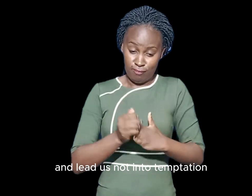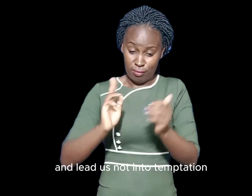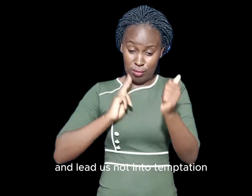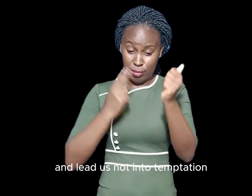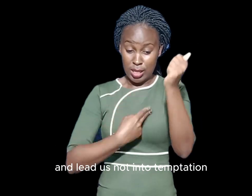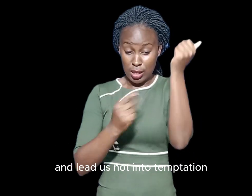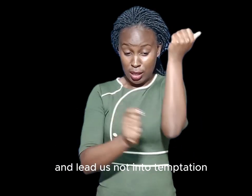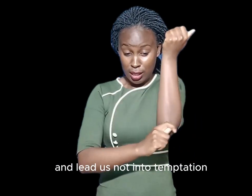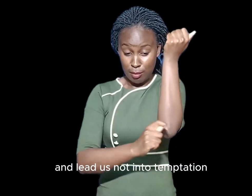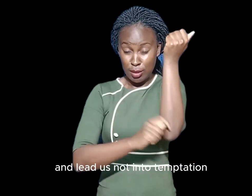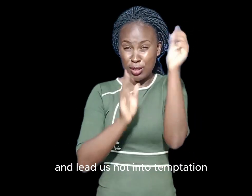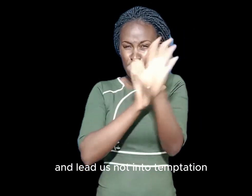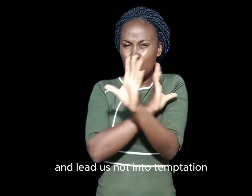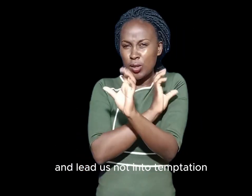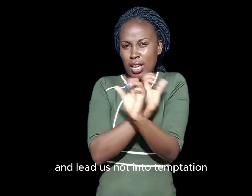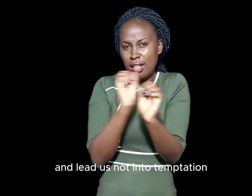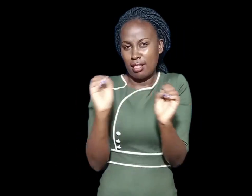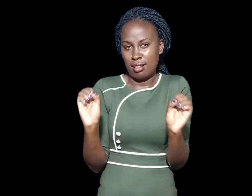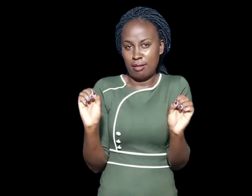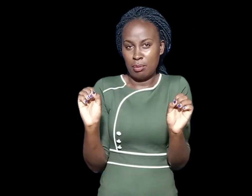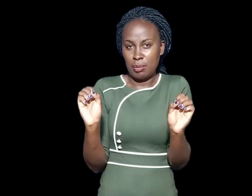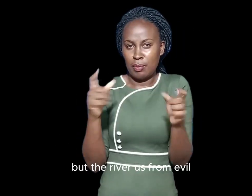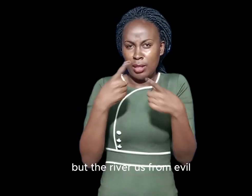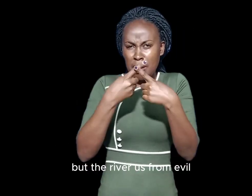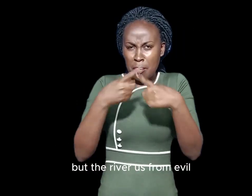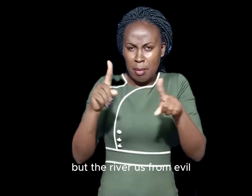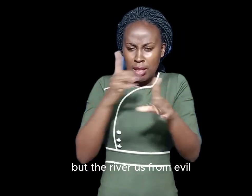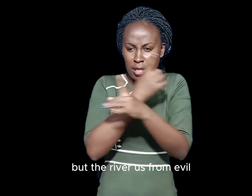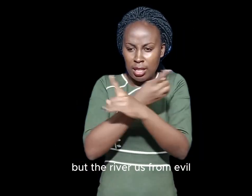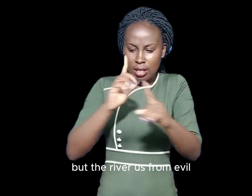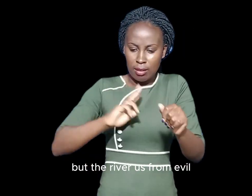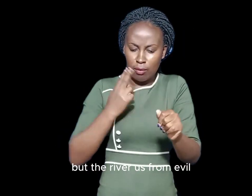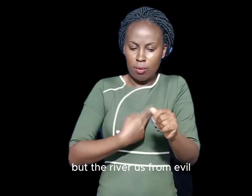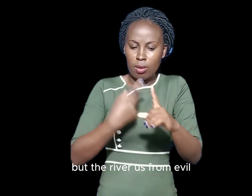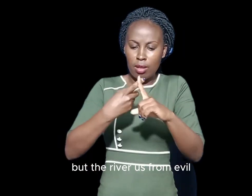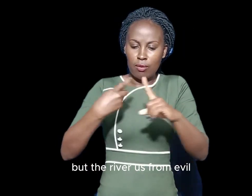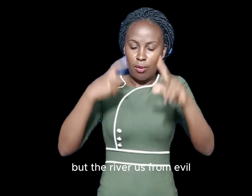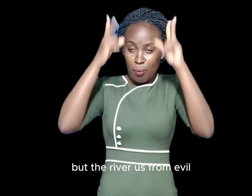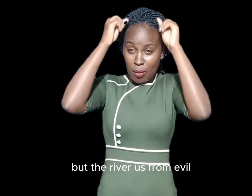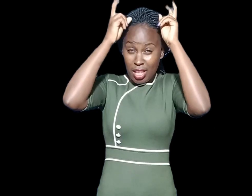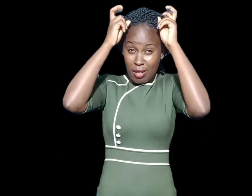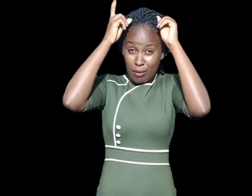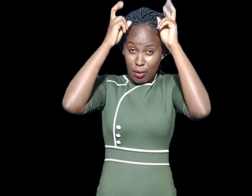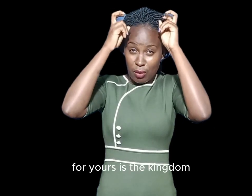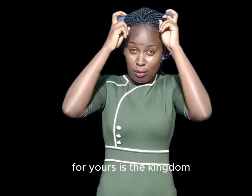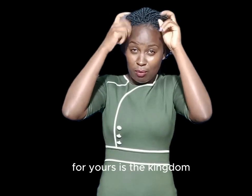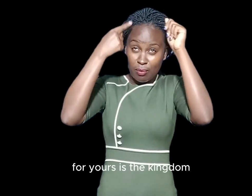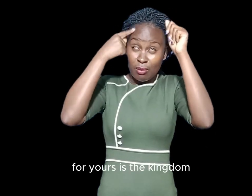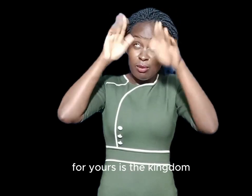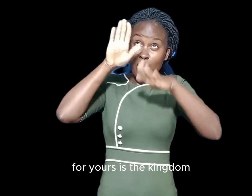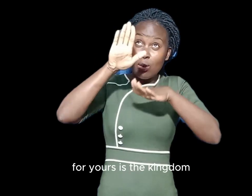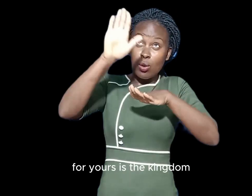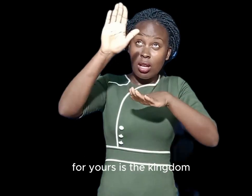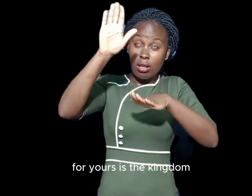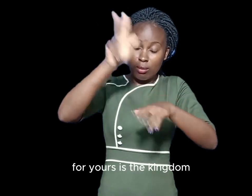not into temptation But deliver us From evil For yours is the kingdom